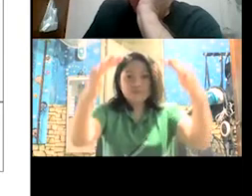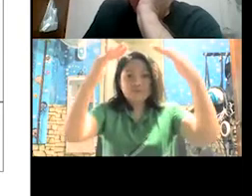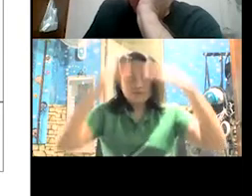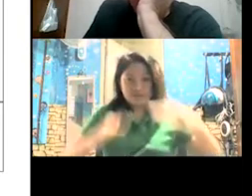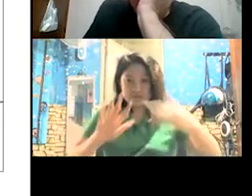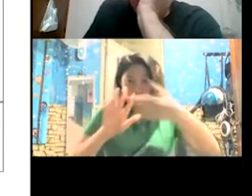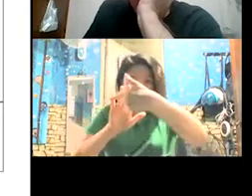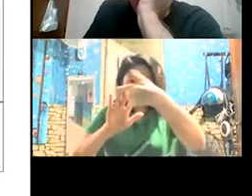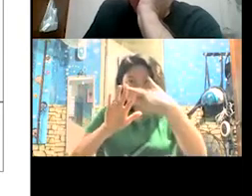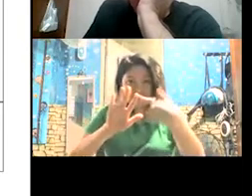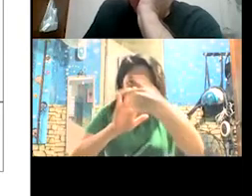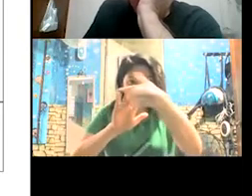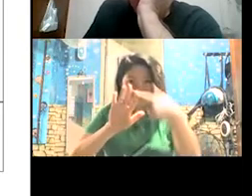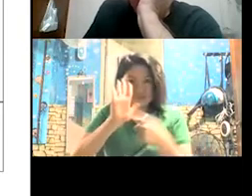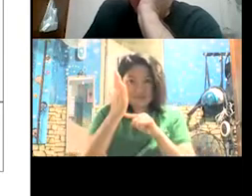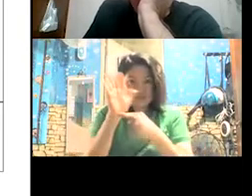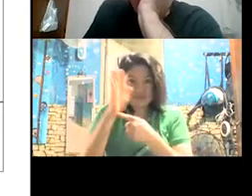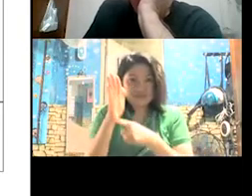as you can see in these pictures,